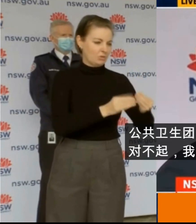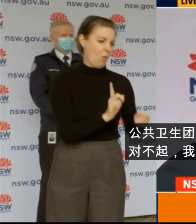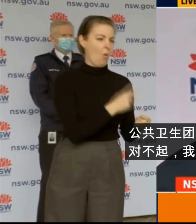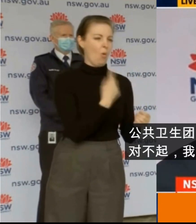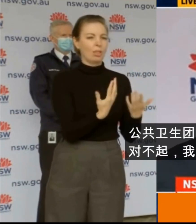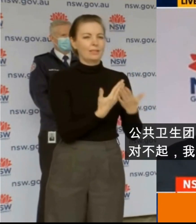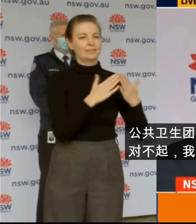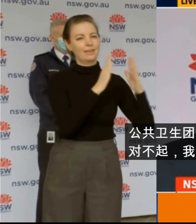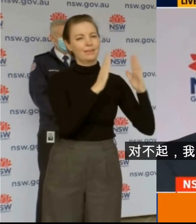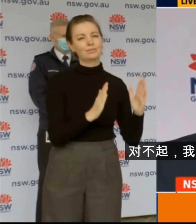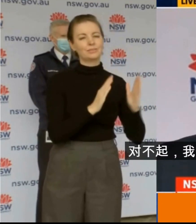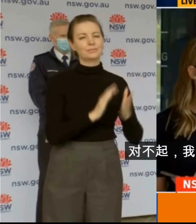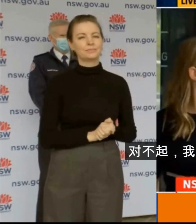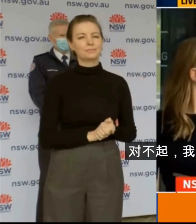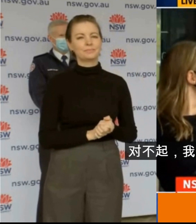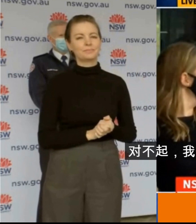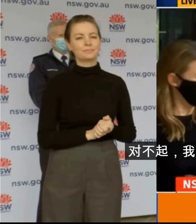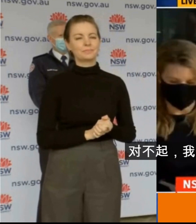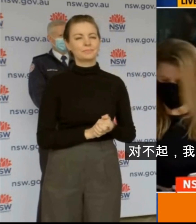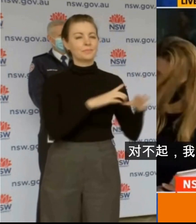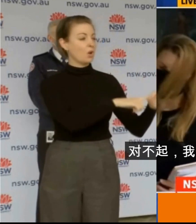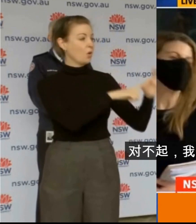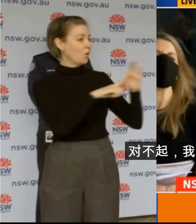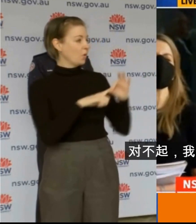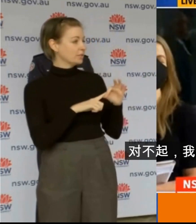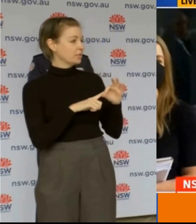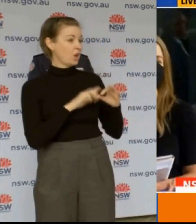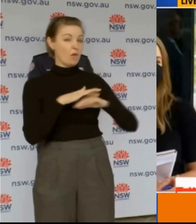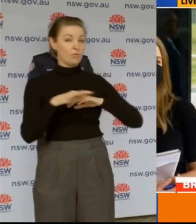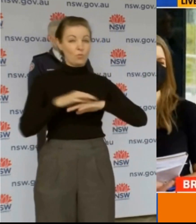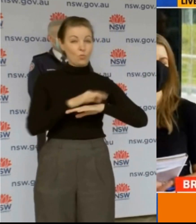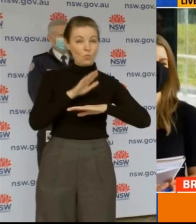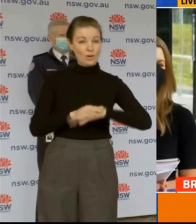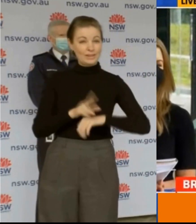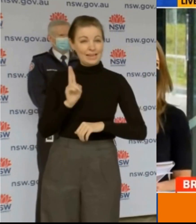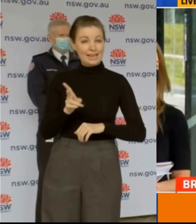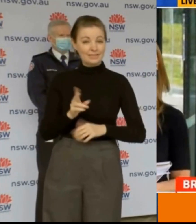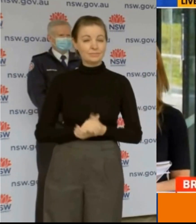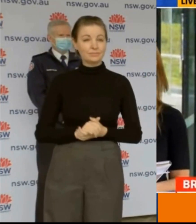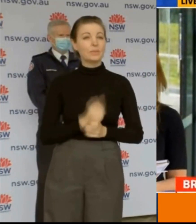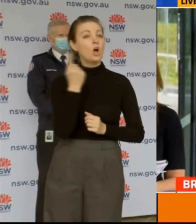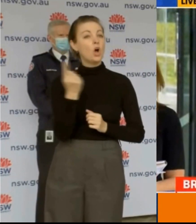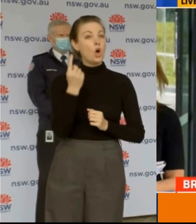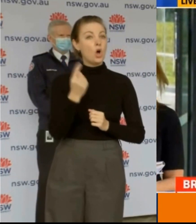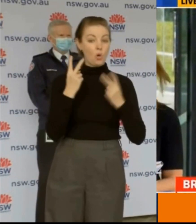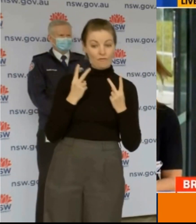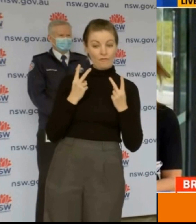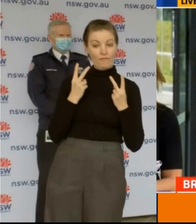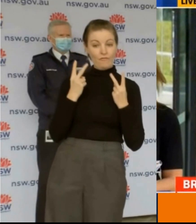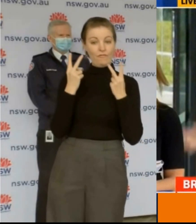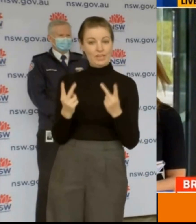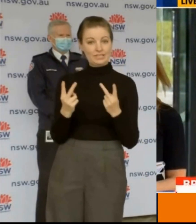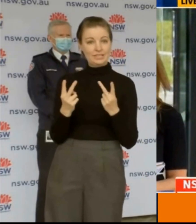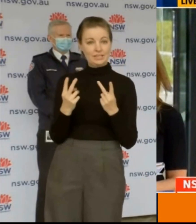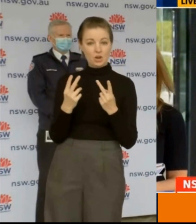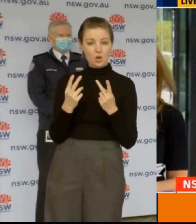come back to you. Yep. Just a follow-up question on weddings. Yep. Will the guests have to be vaccinated, and will they be allowed to travel to be a guest